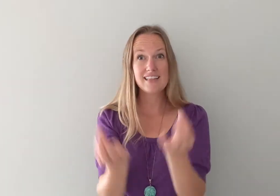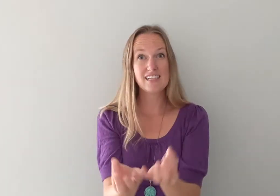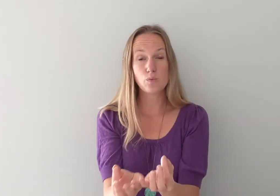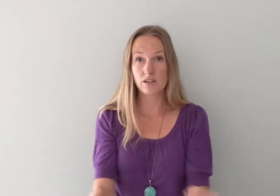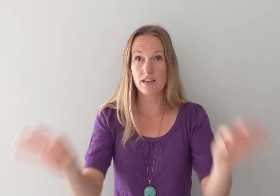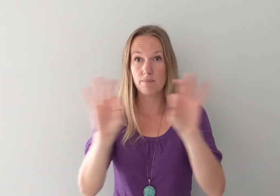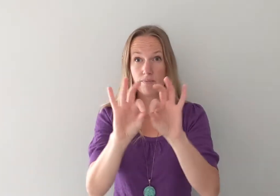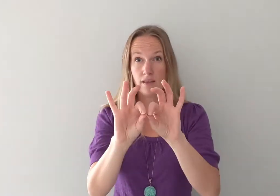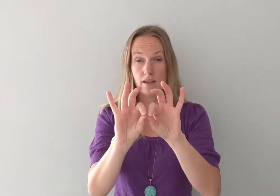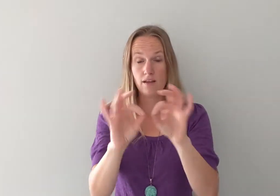that's worthy.